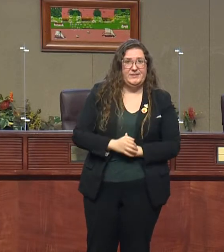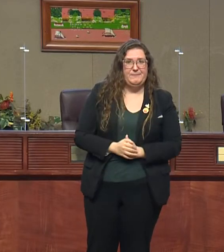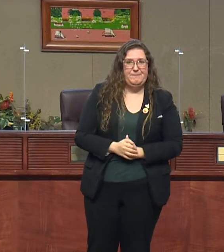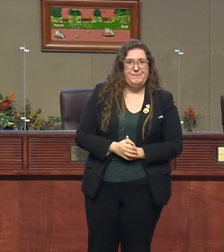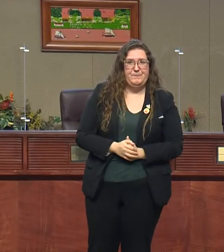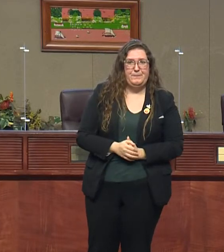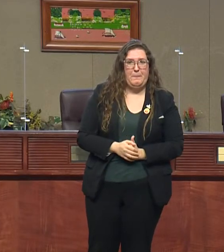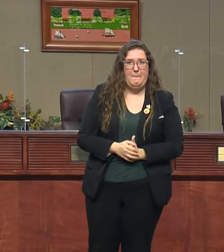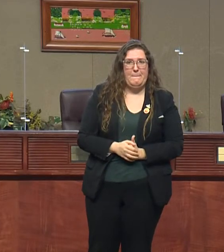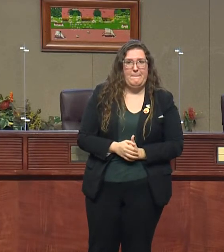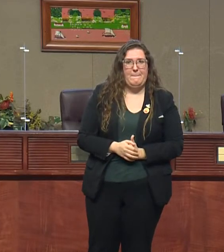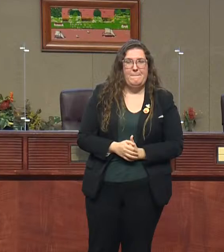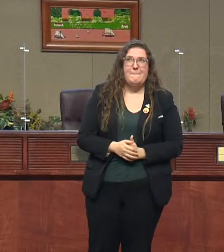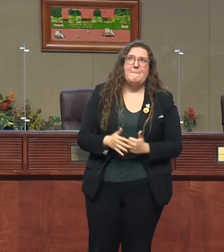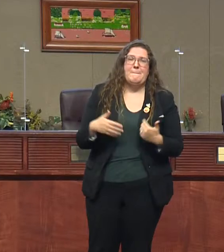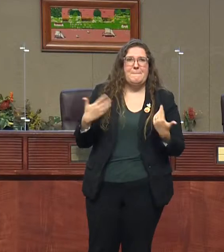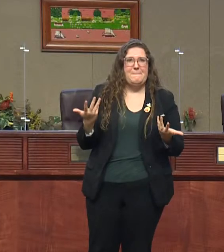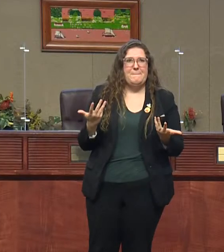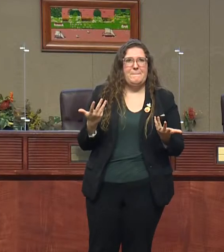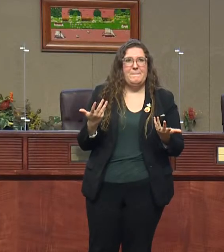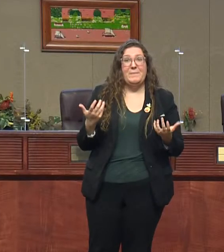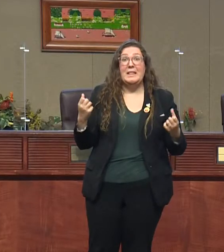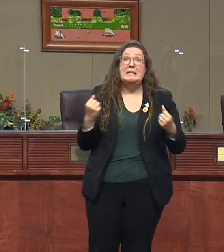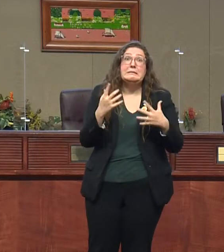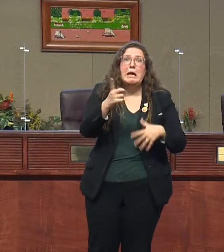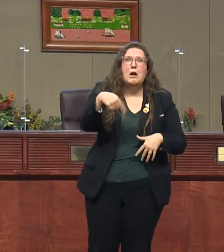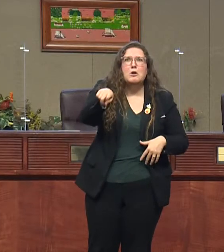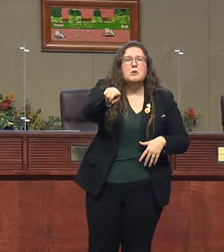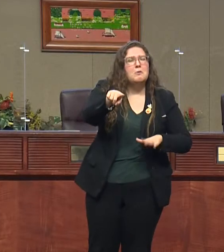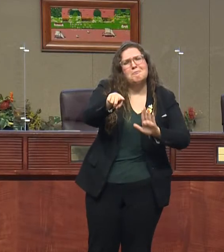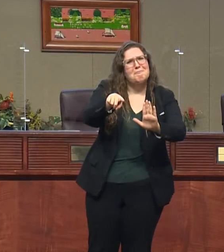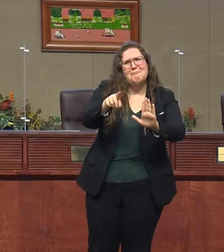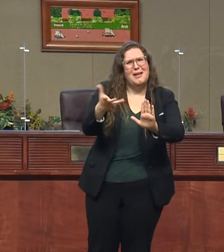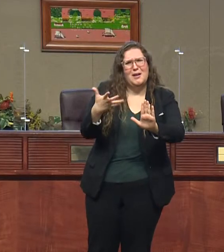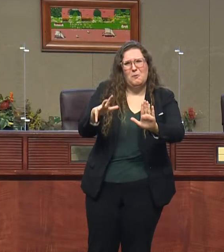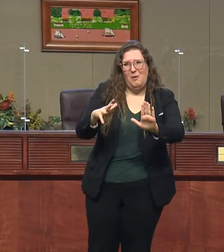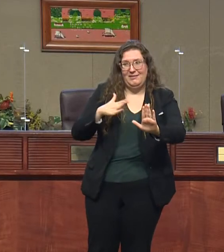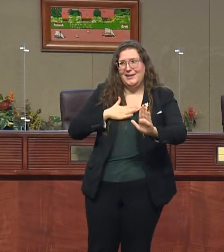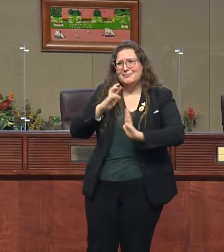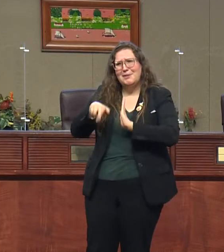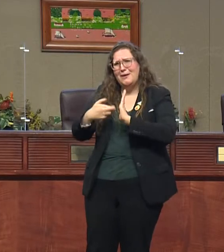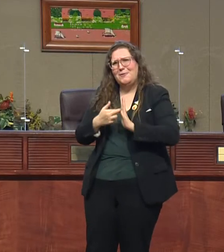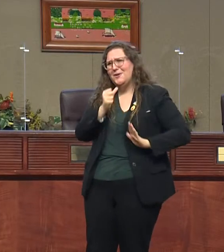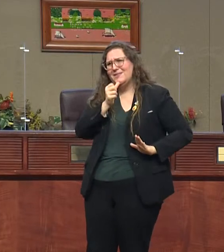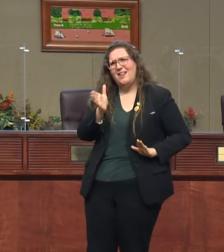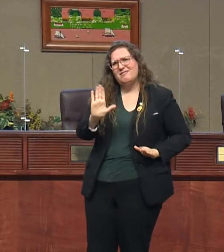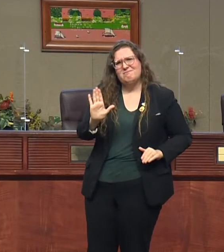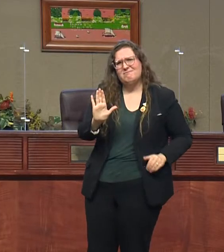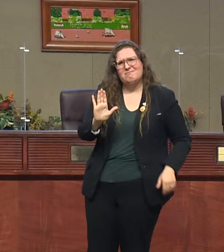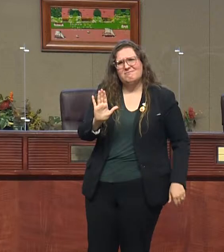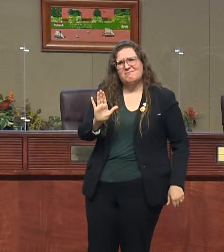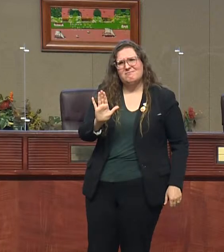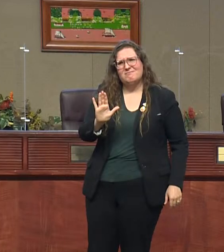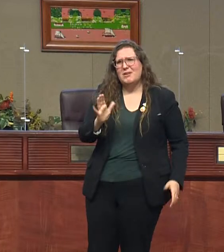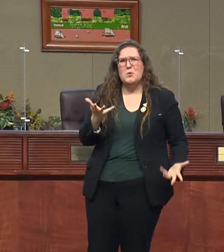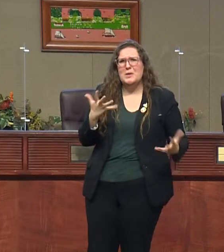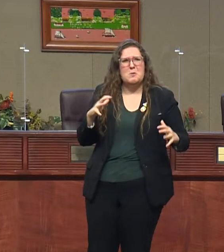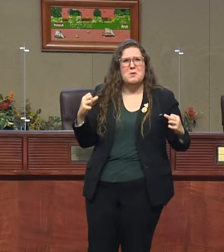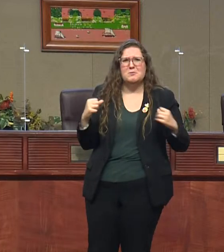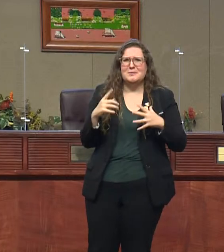Listen, I don't want to scare anyone. That's not our role. That's not what we do. And we have tried not to do